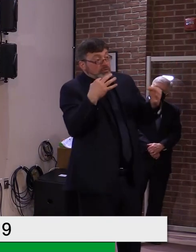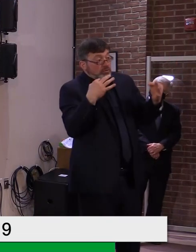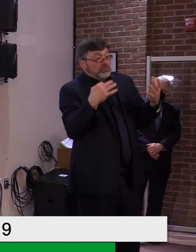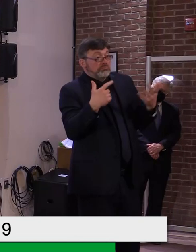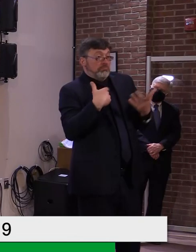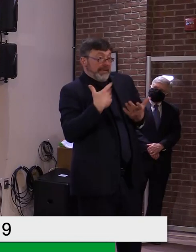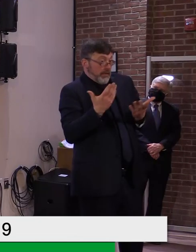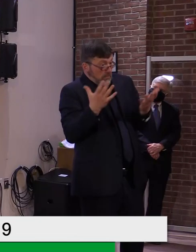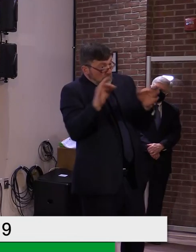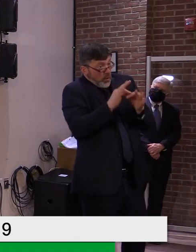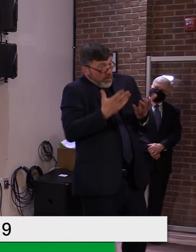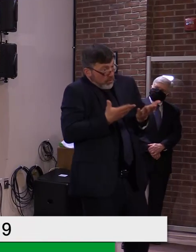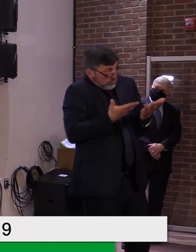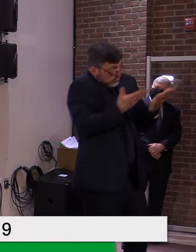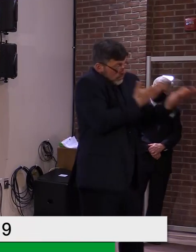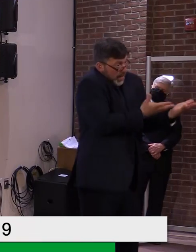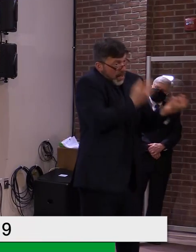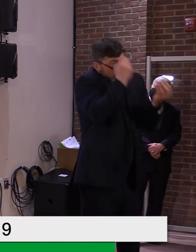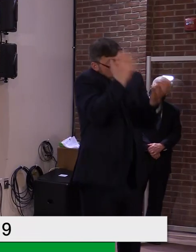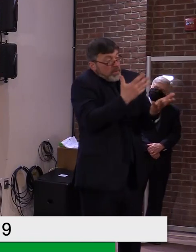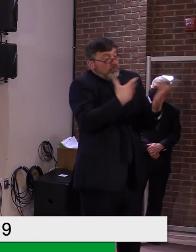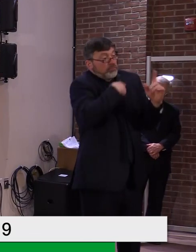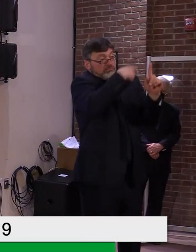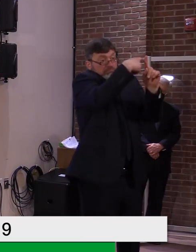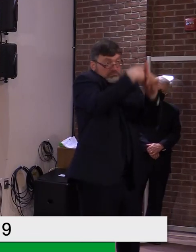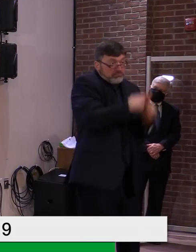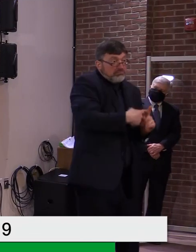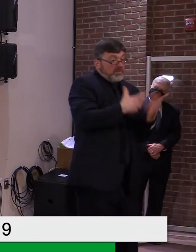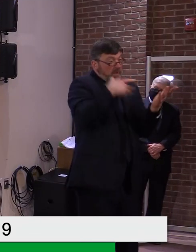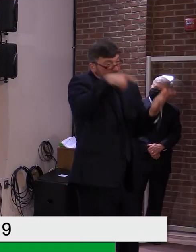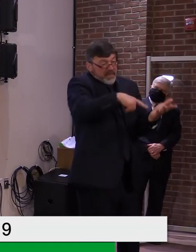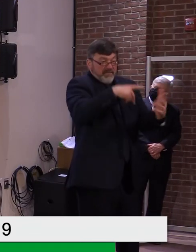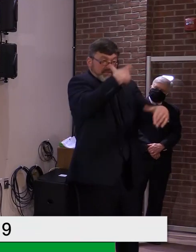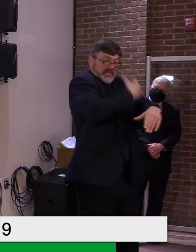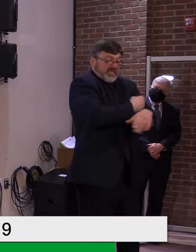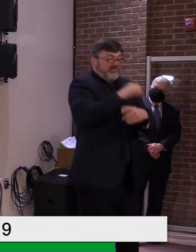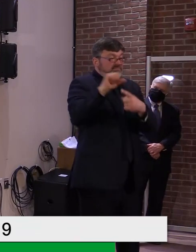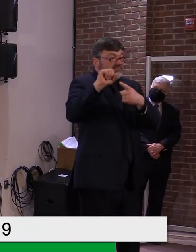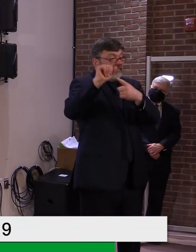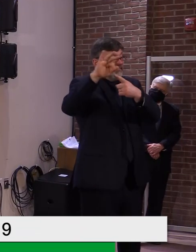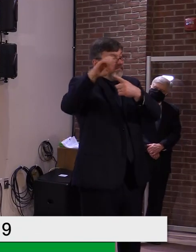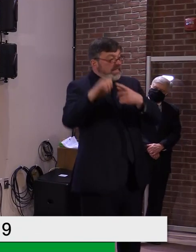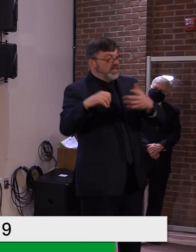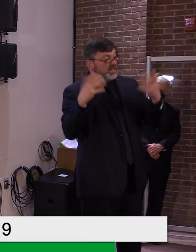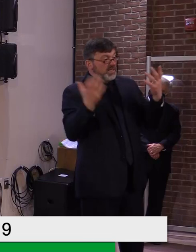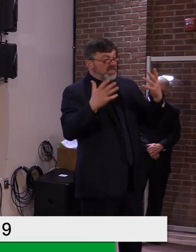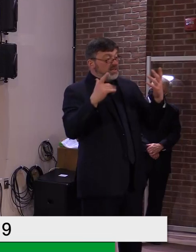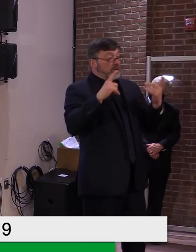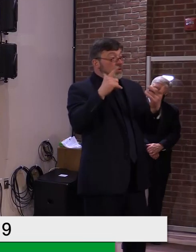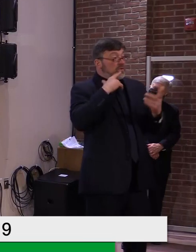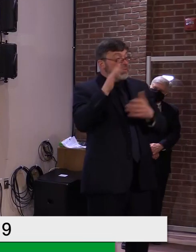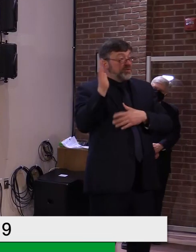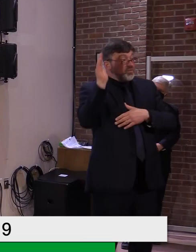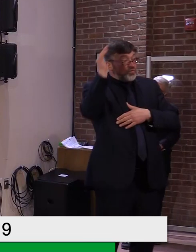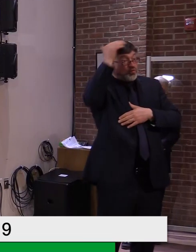former President Trump has come out and said and supported people being vaccinated. He said it's safe